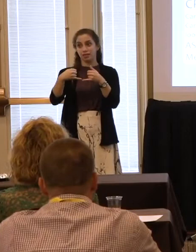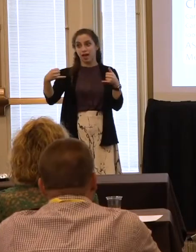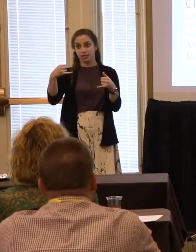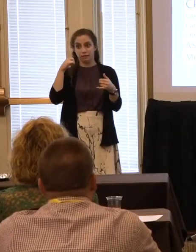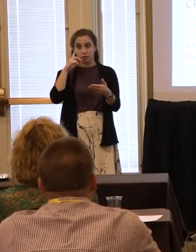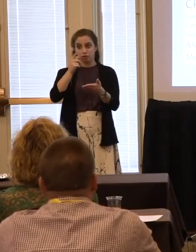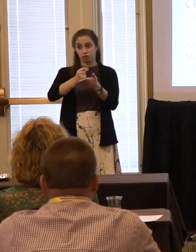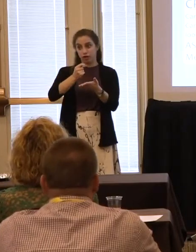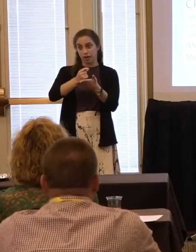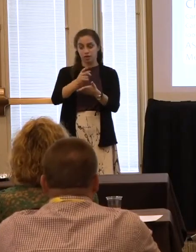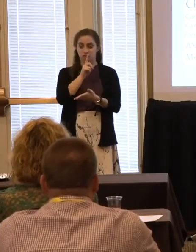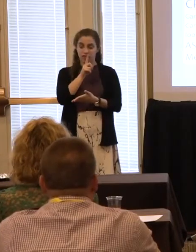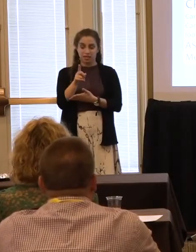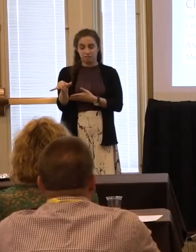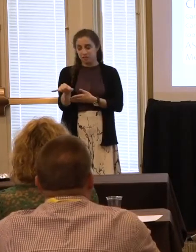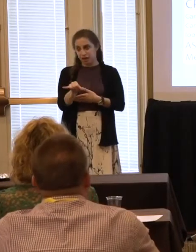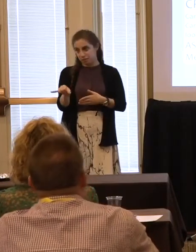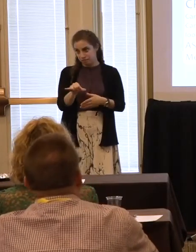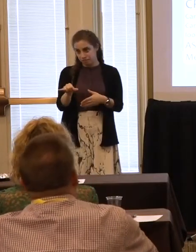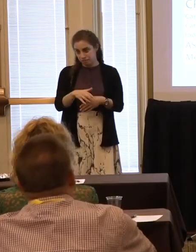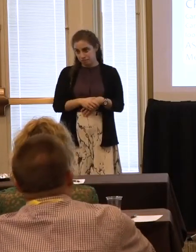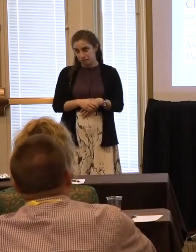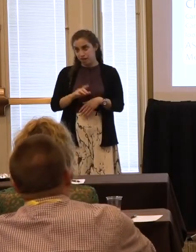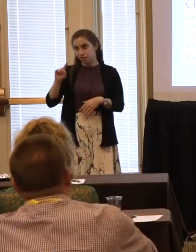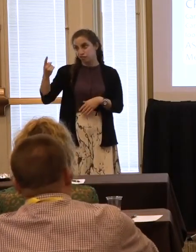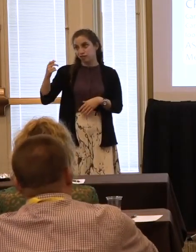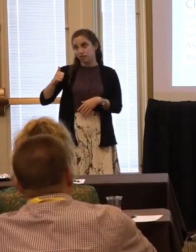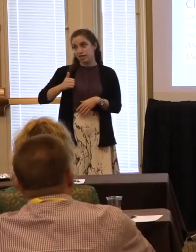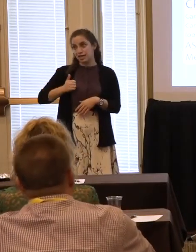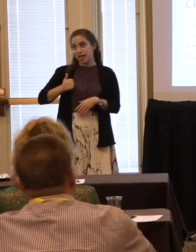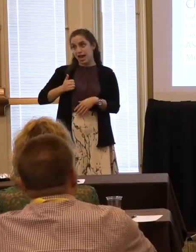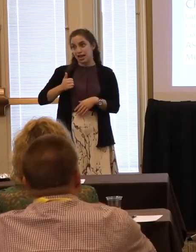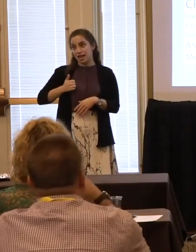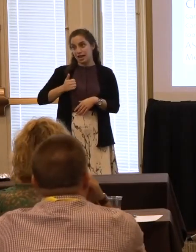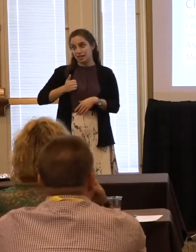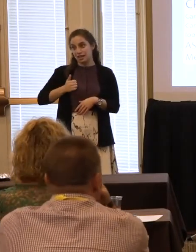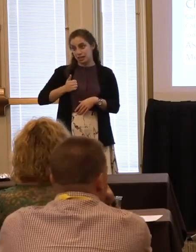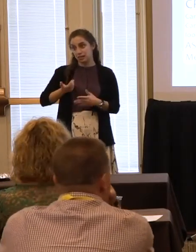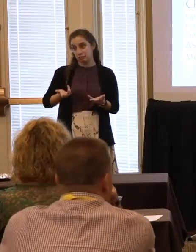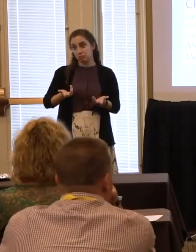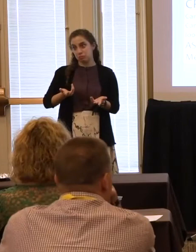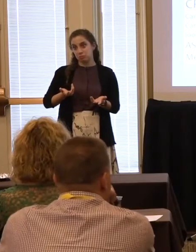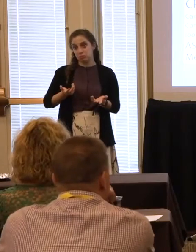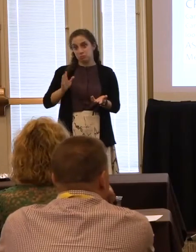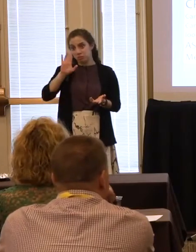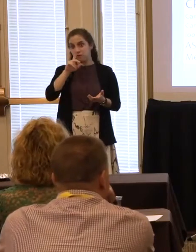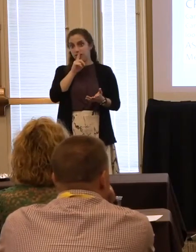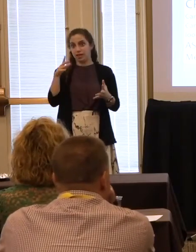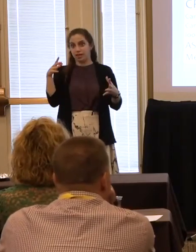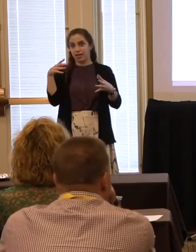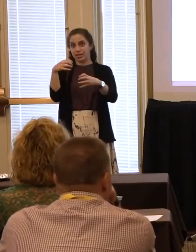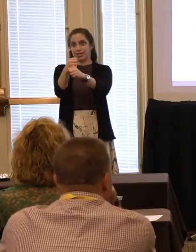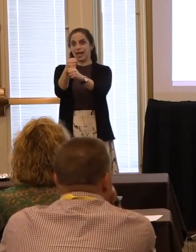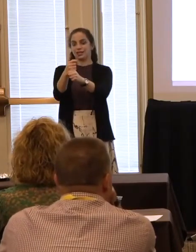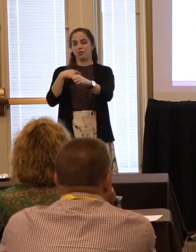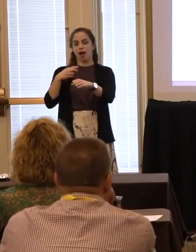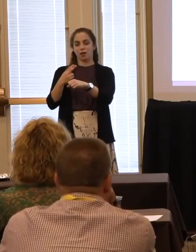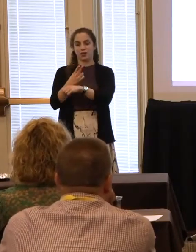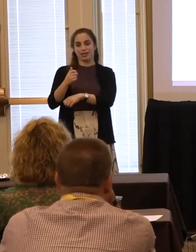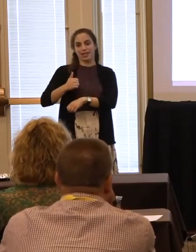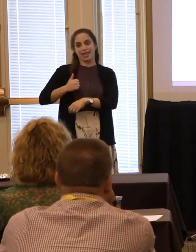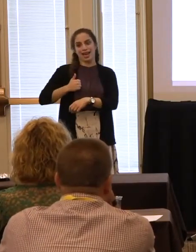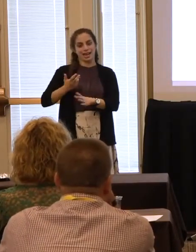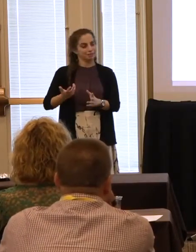are basically the same. It's just Canadians look very, very concise, so I use the Canadian one.